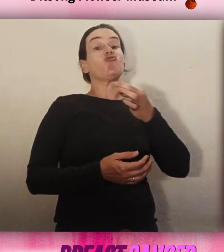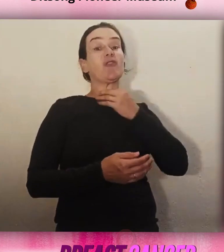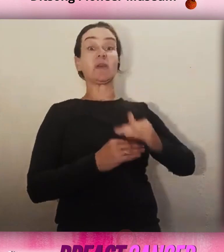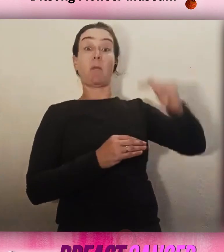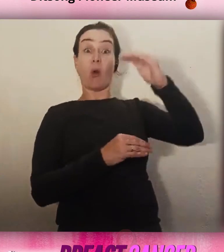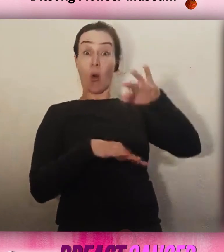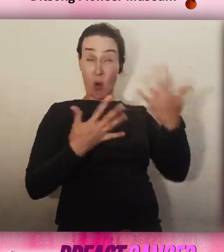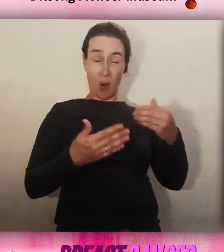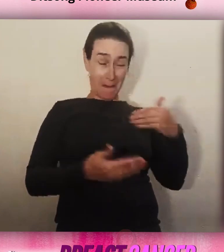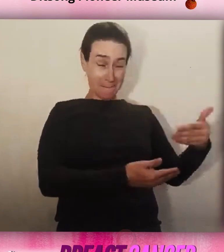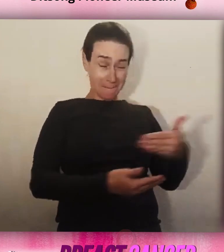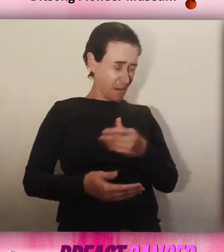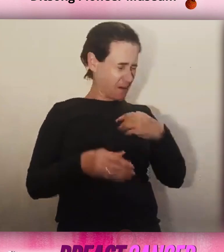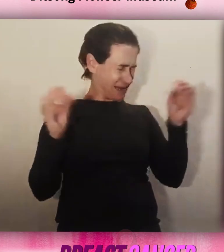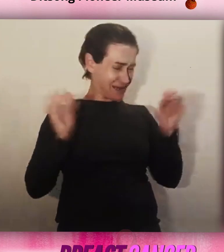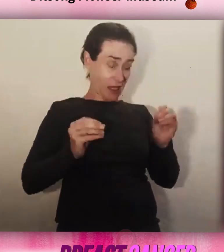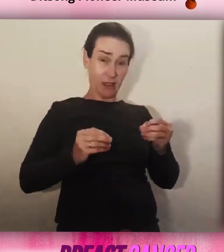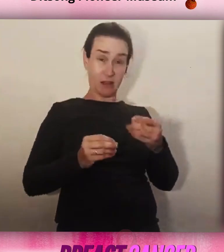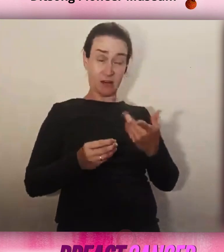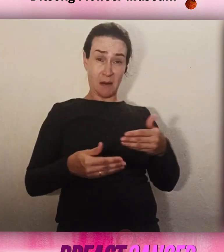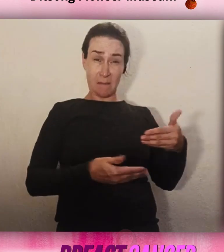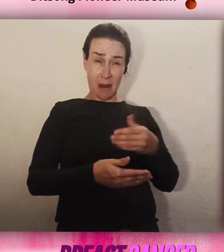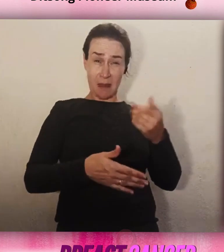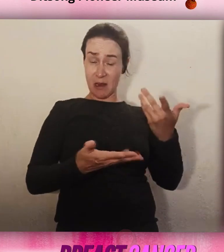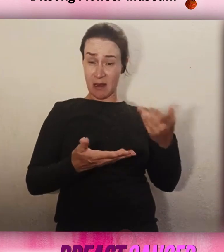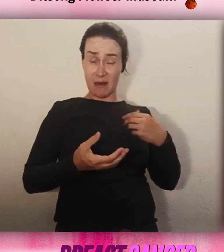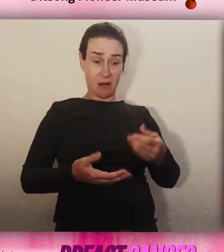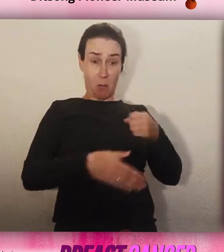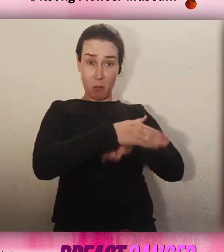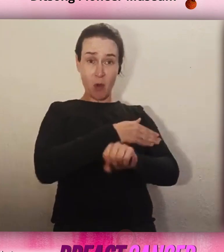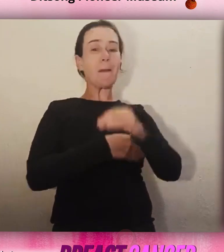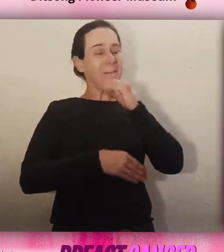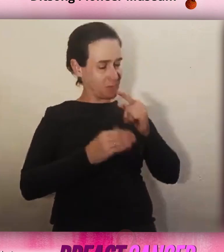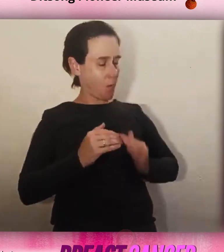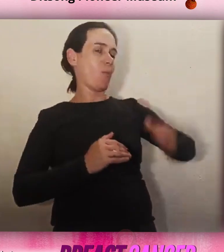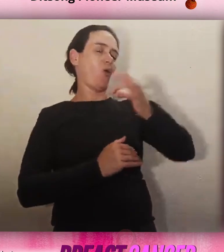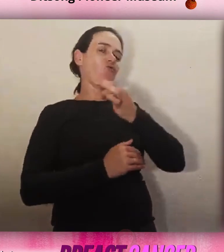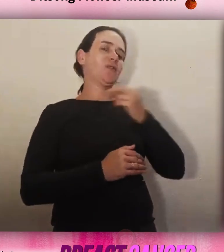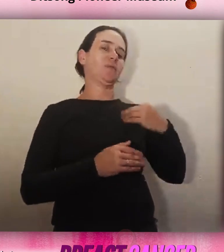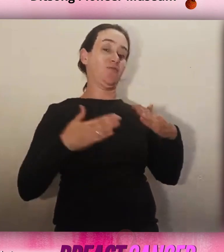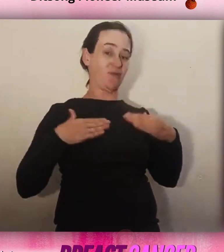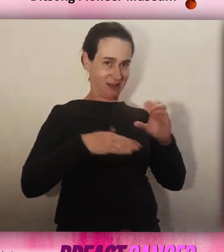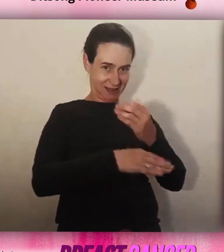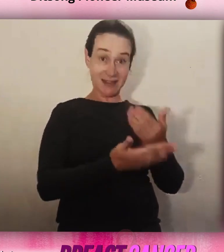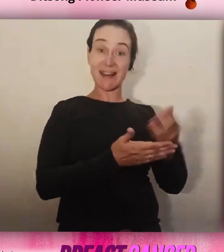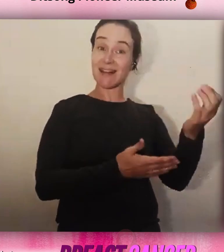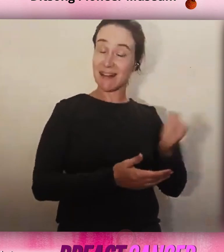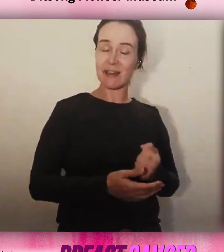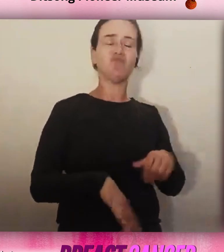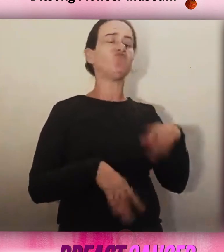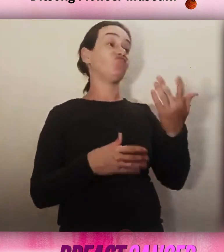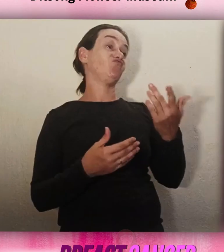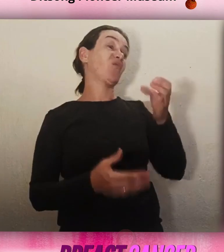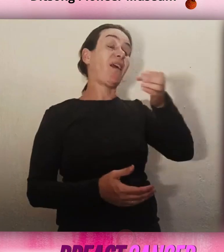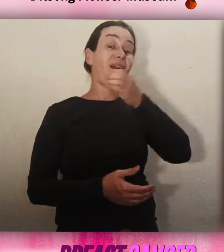risk. Sure. Who would have thought there's Who would have benefits thought? to having babies young? Yes. So that also puts you at risk of Sure. also